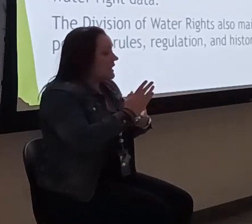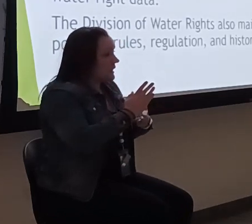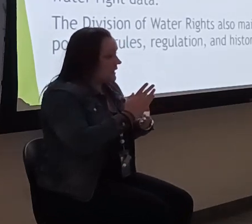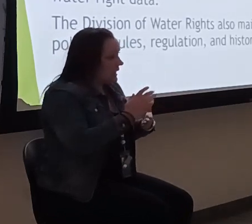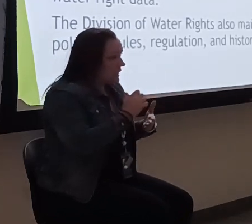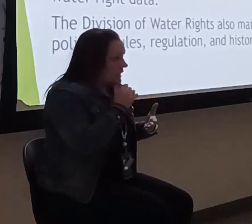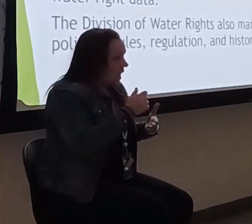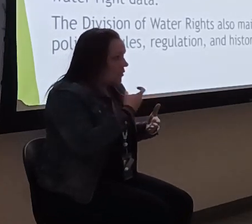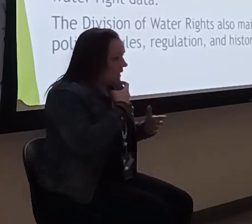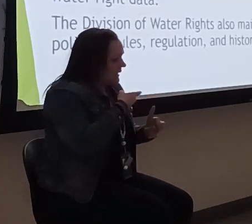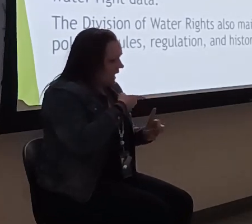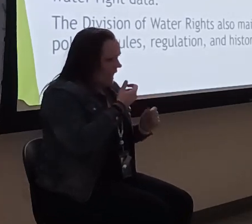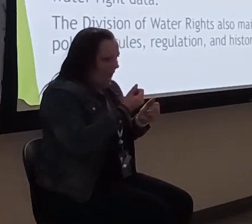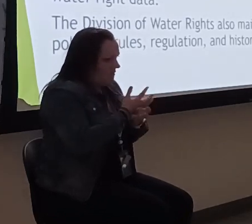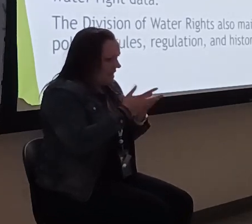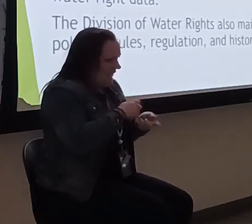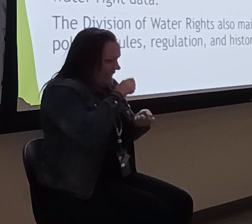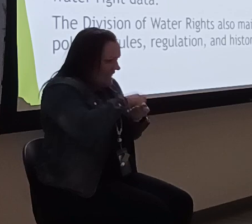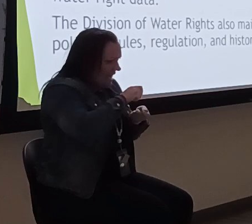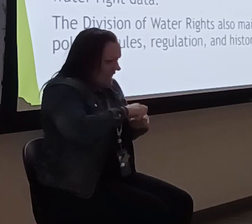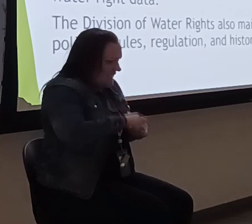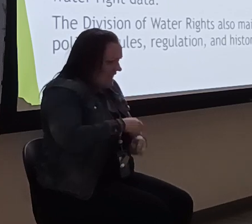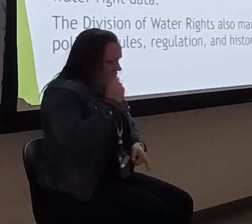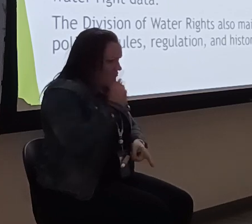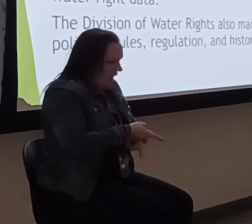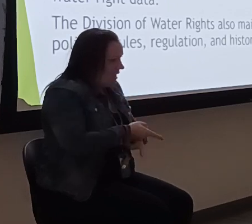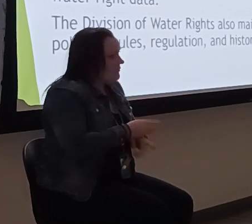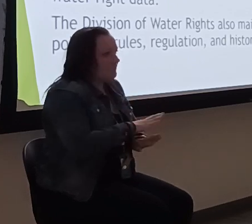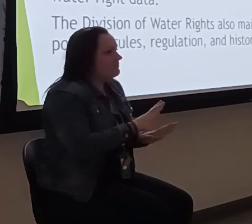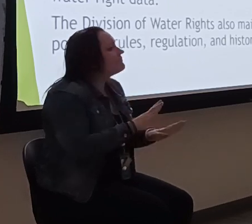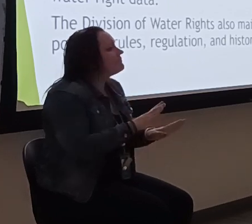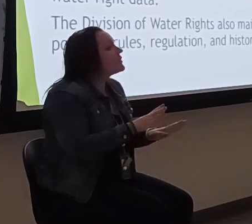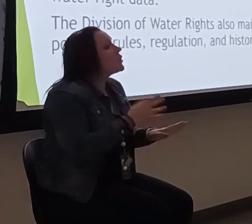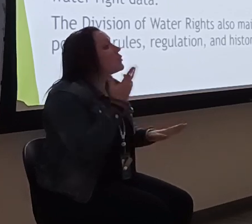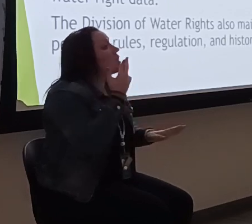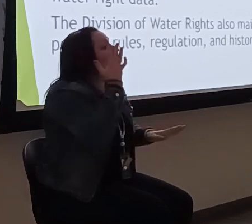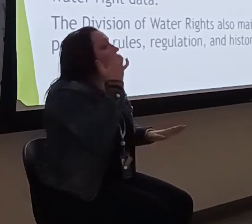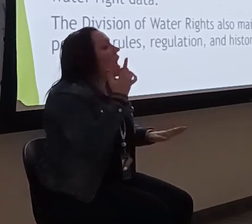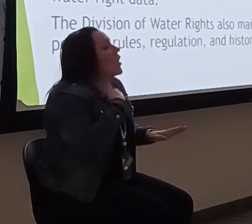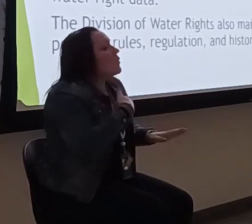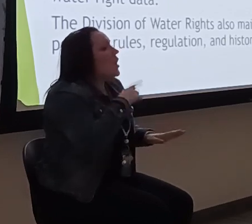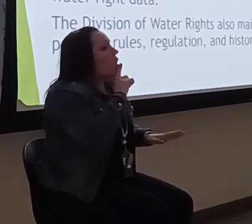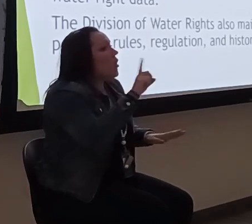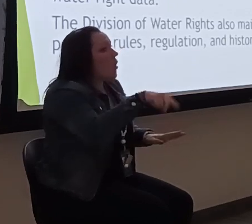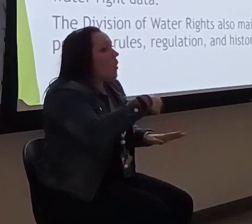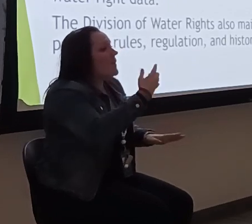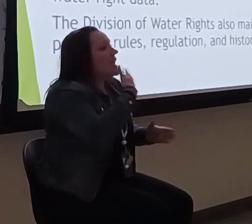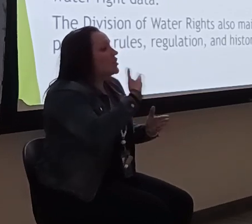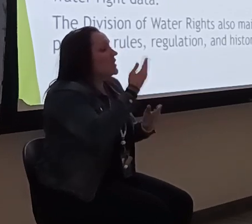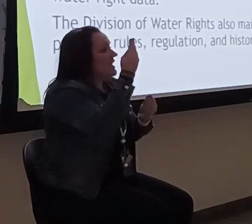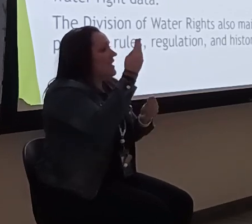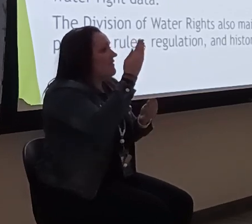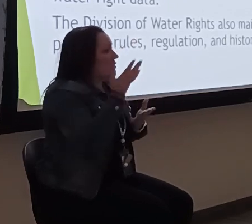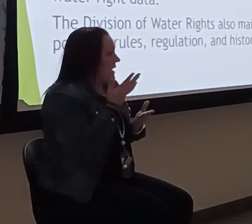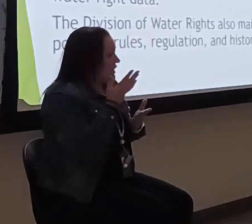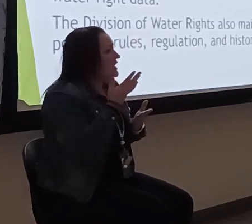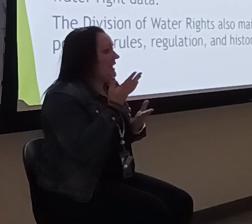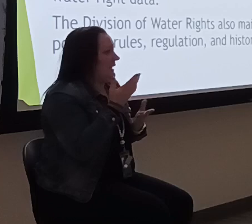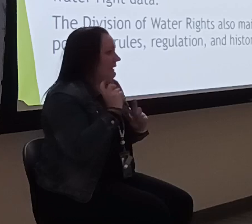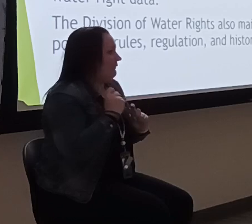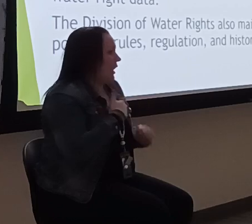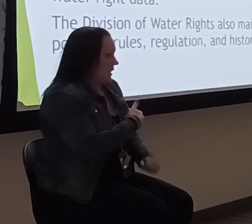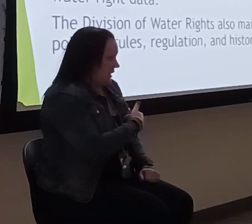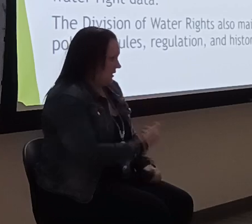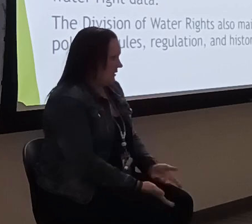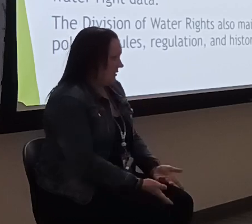of our data. One of the reasons for that is that we're only as good as the information we've been provided.